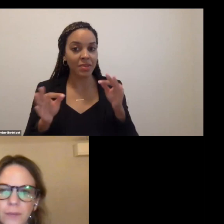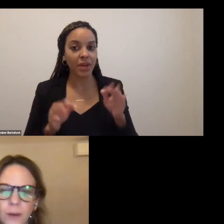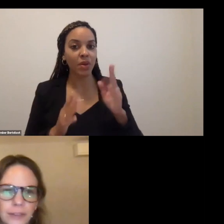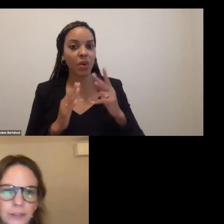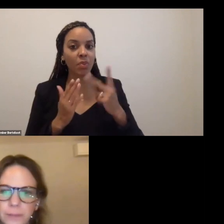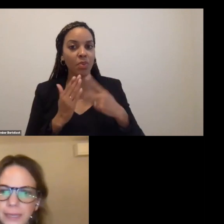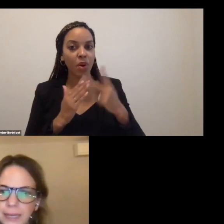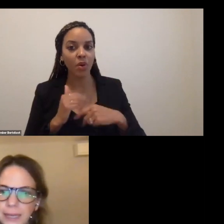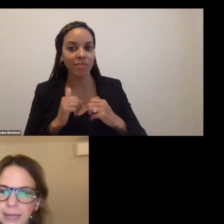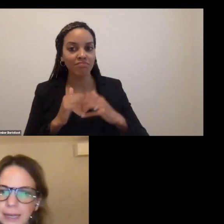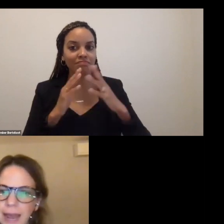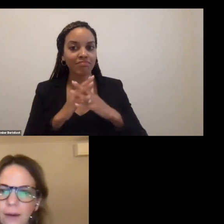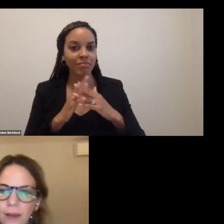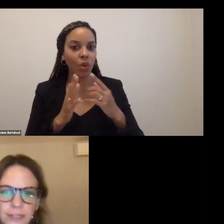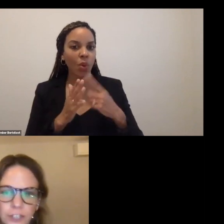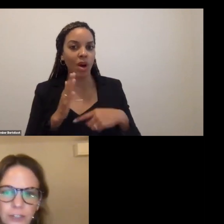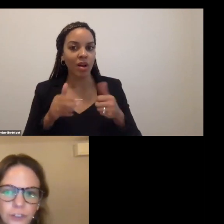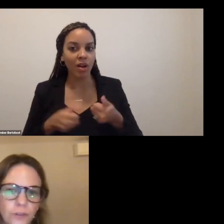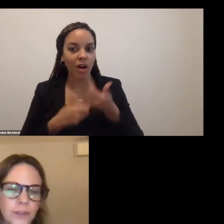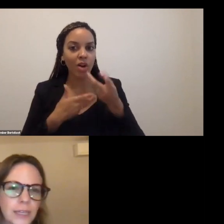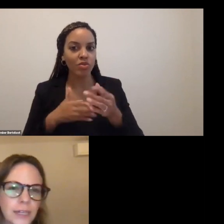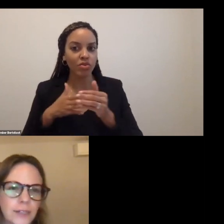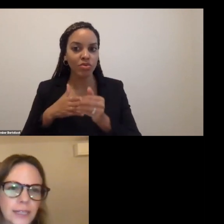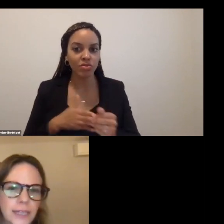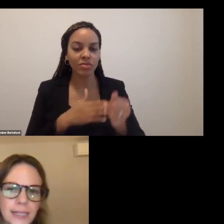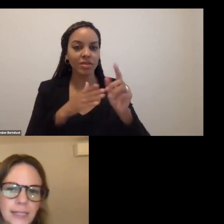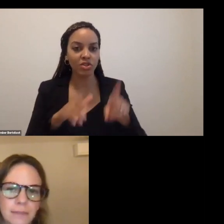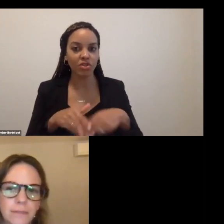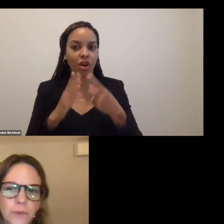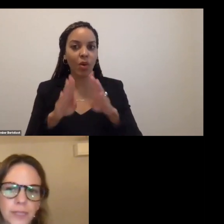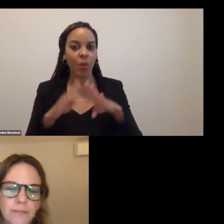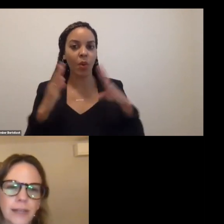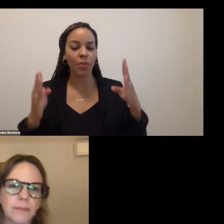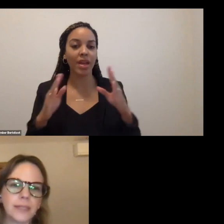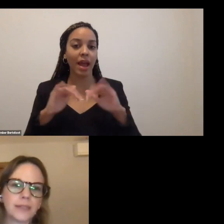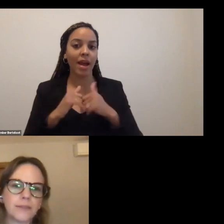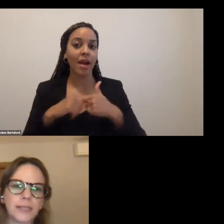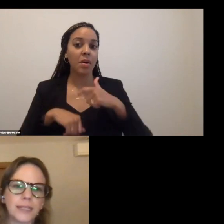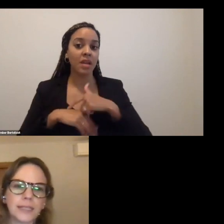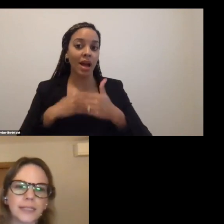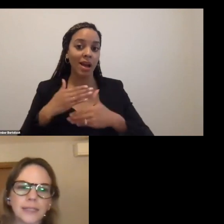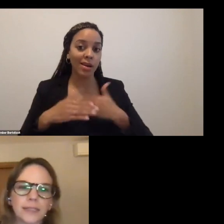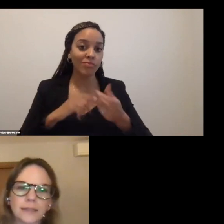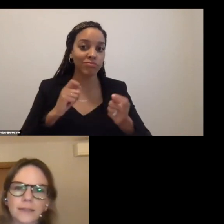program and what led you to begin it, and how has it changed over the years in tandem with the development of